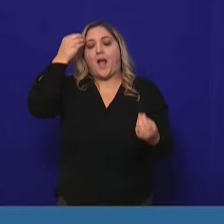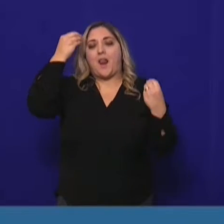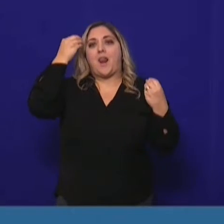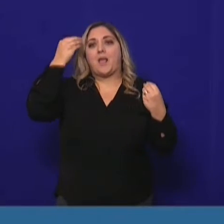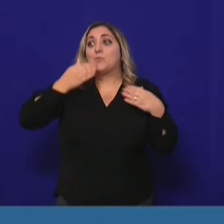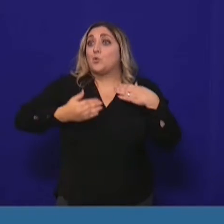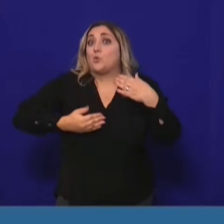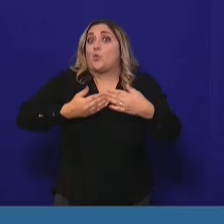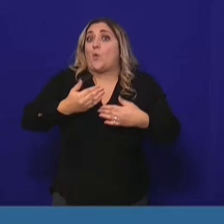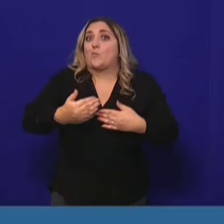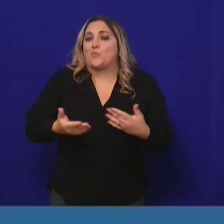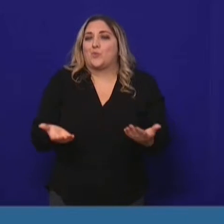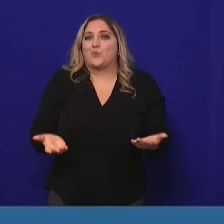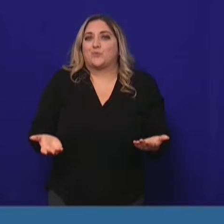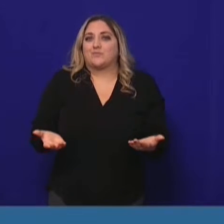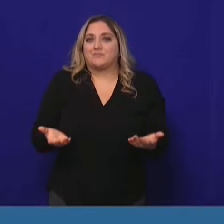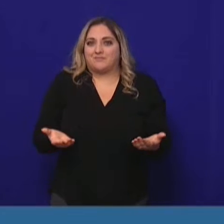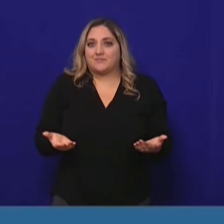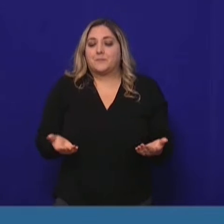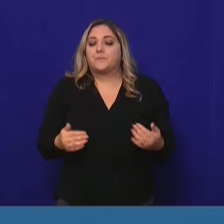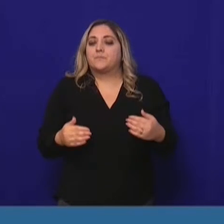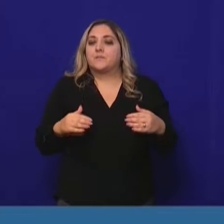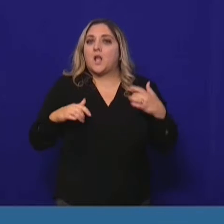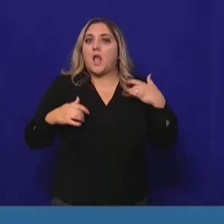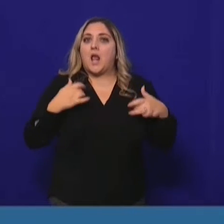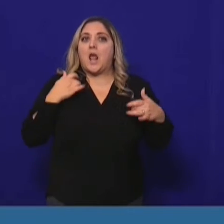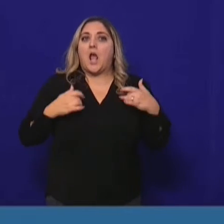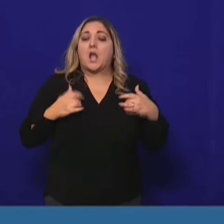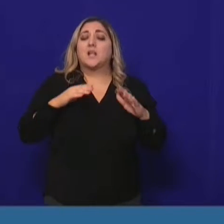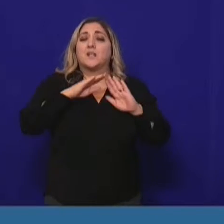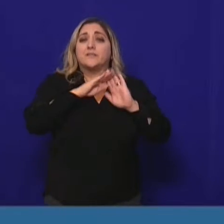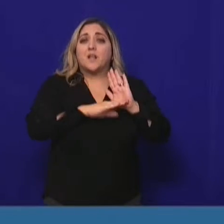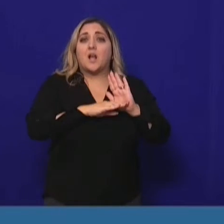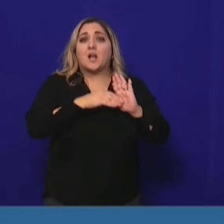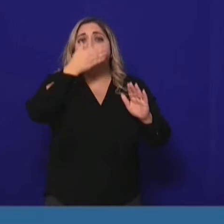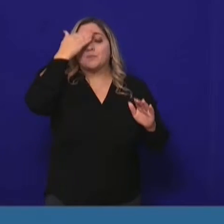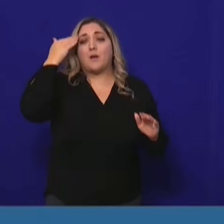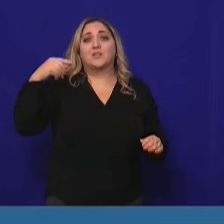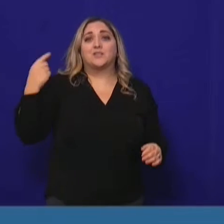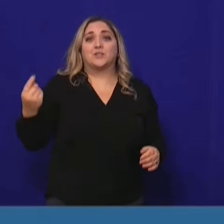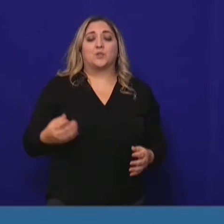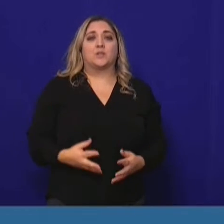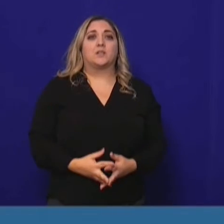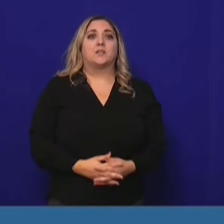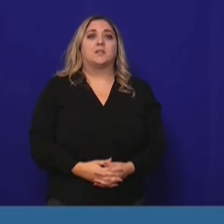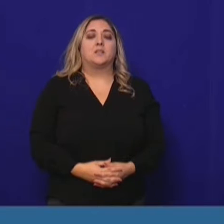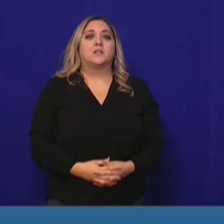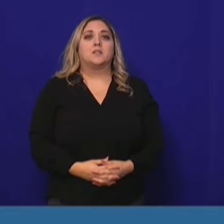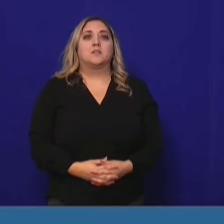l-importanti tallimnihom fil-pandemija u rridu nibqgħu nużawhom għaliex dawn nistgħu nevitaw ħafna mart ieħor.